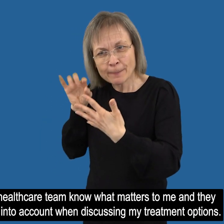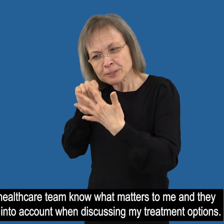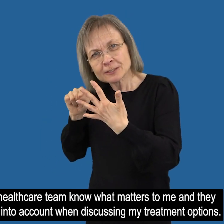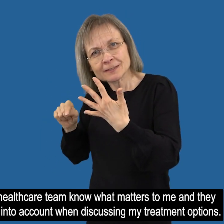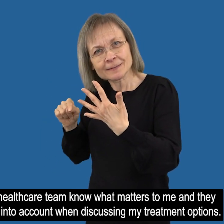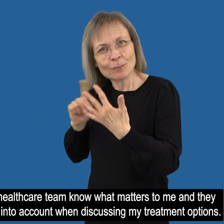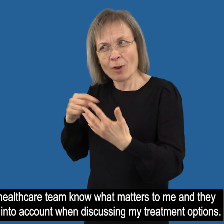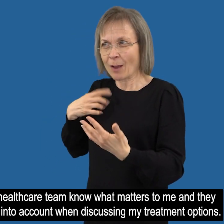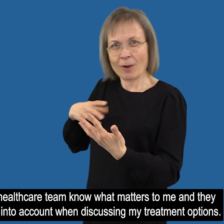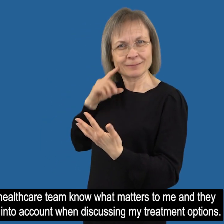options.